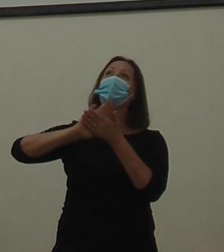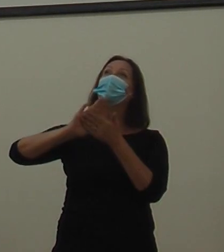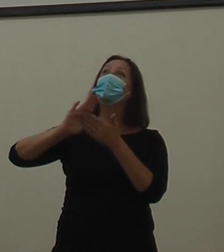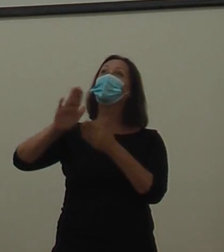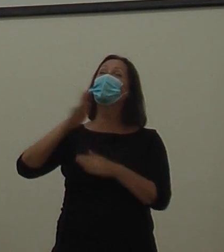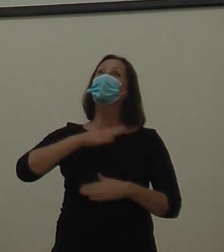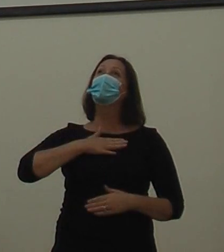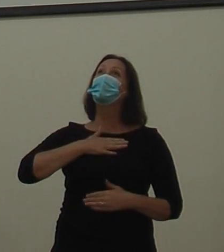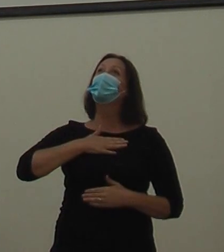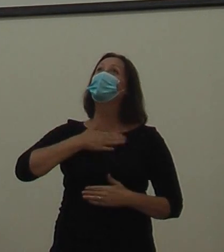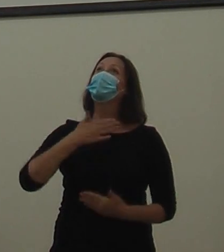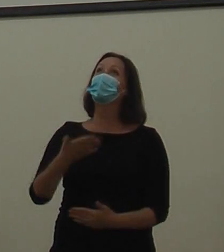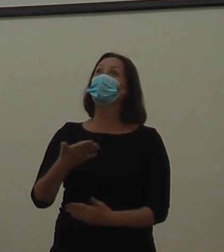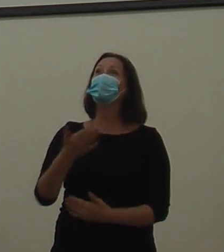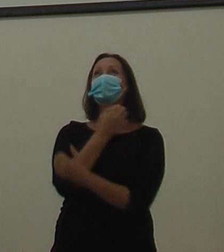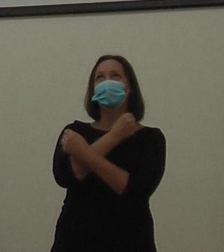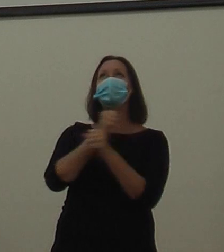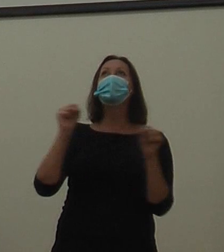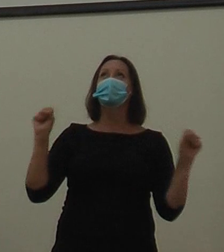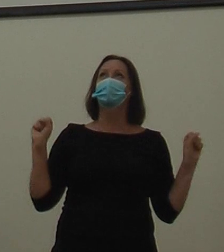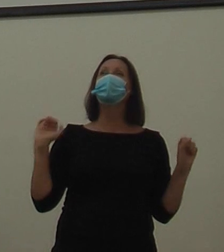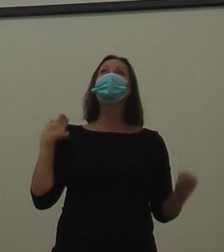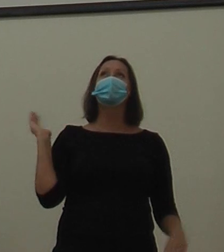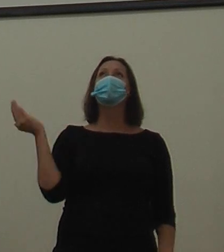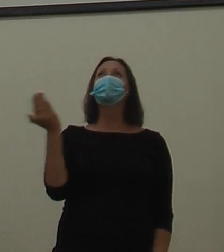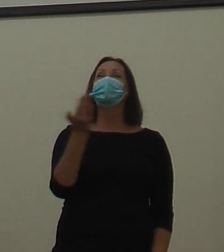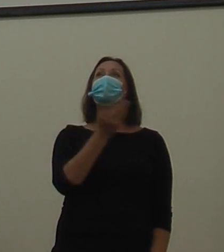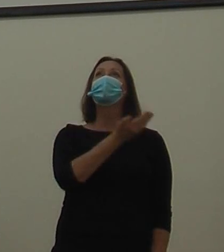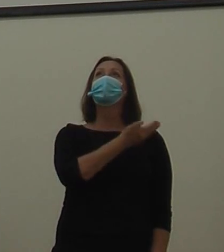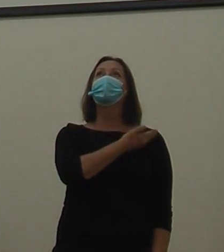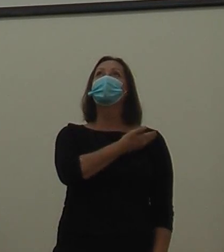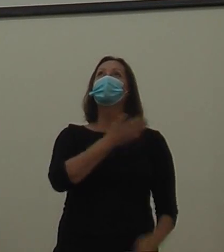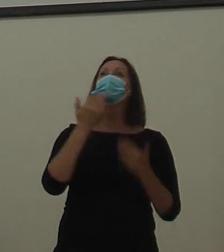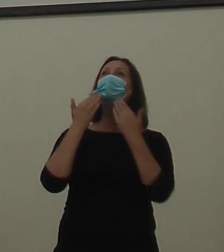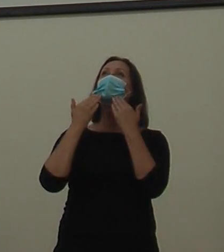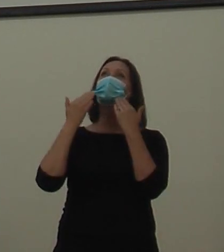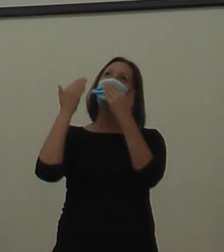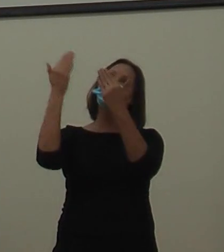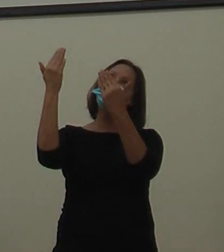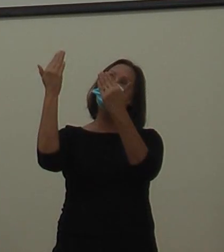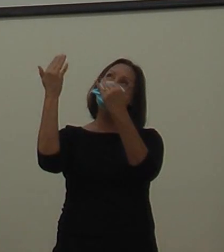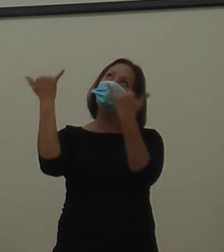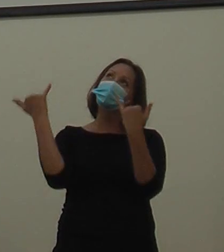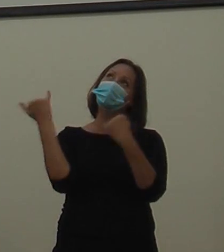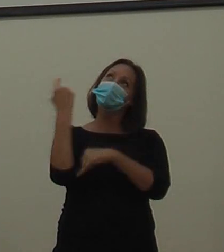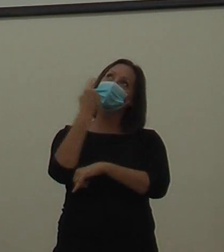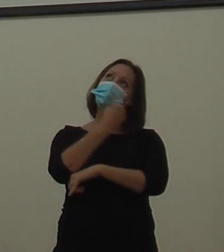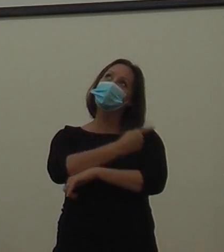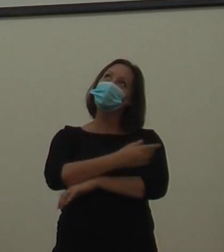salvation is ours. Thank you this morning, Lord, because you